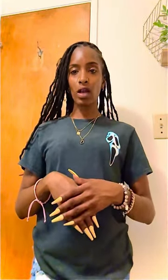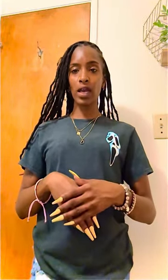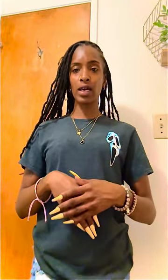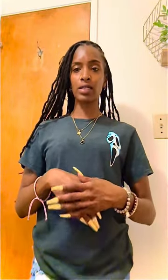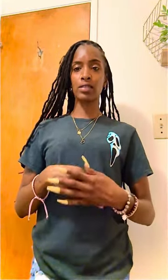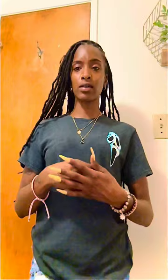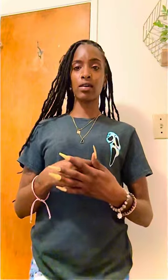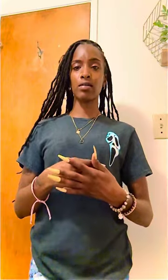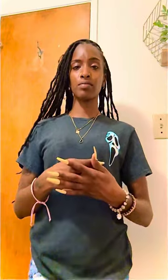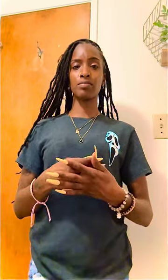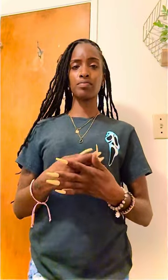and